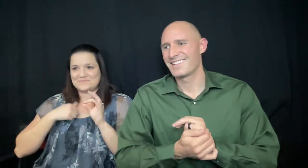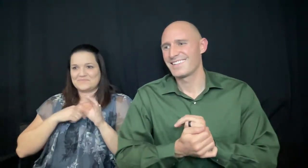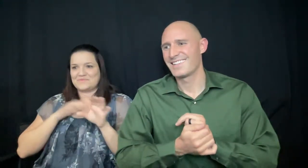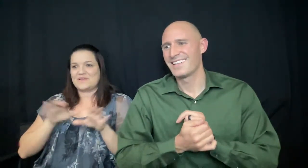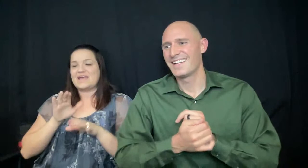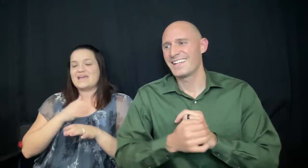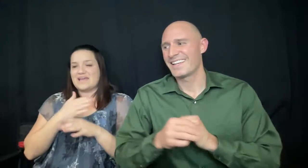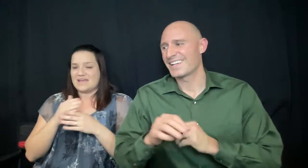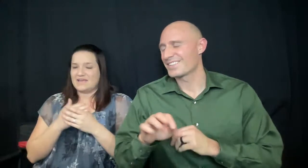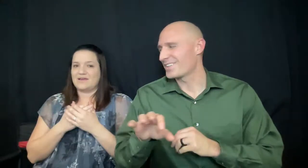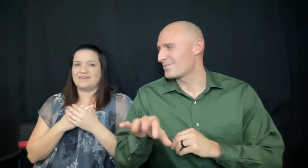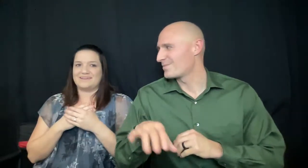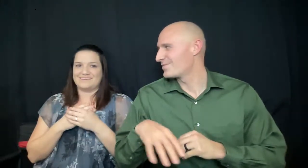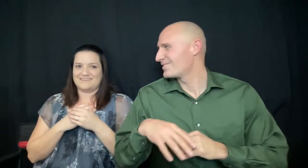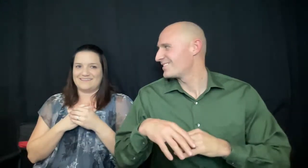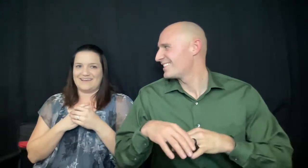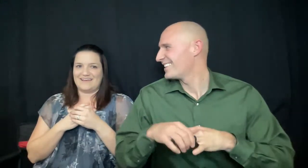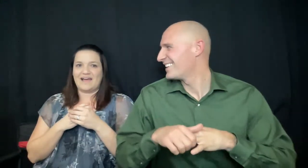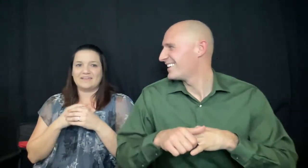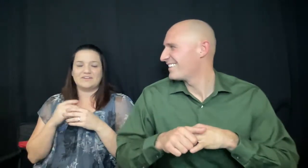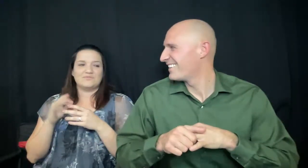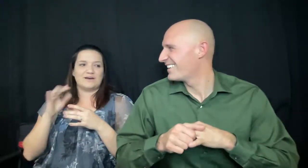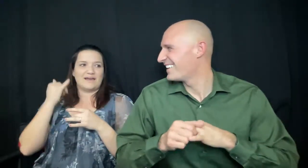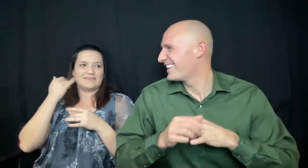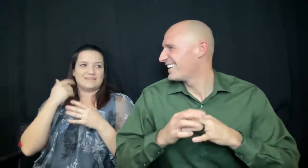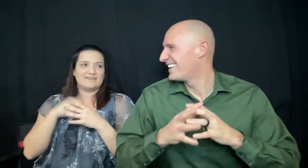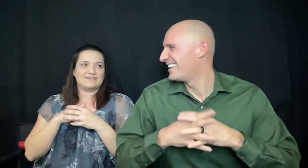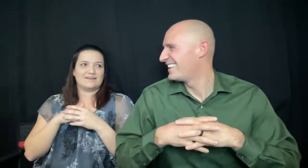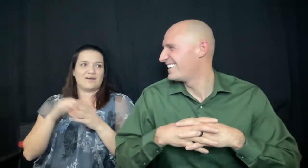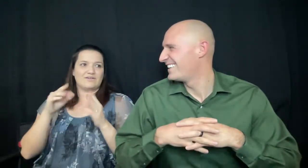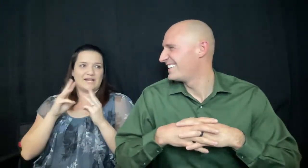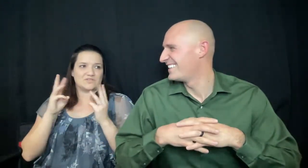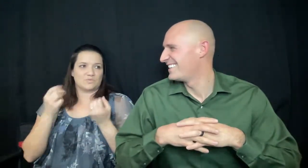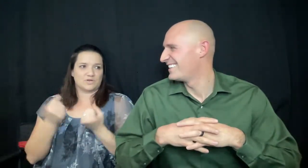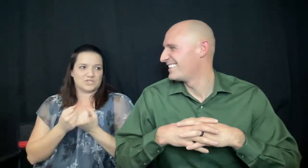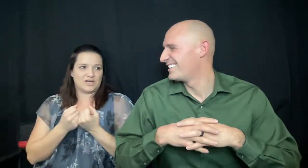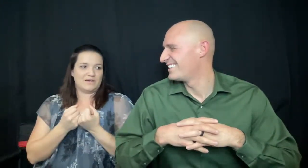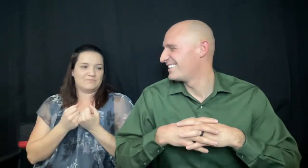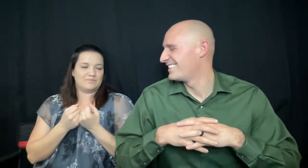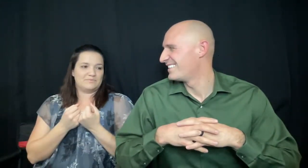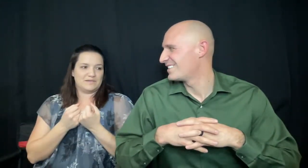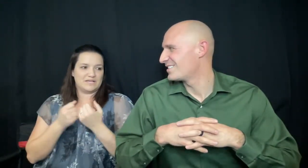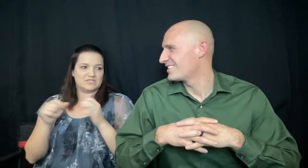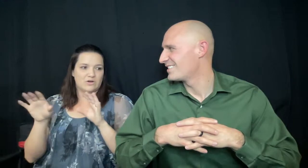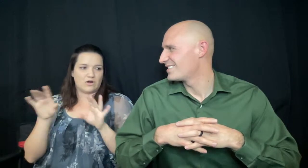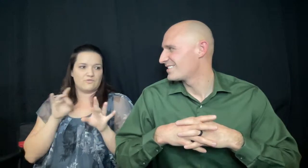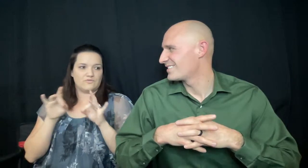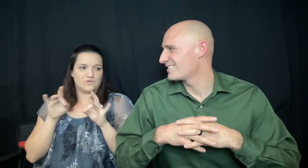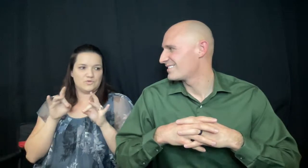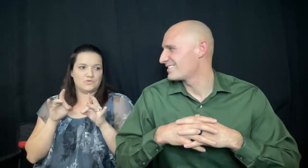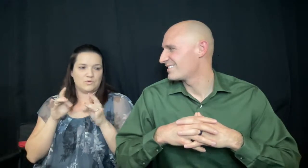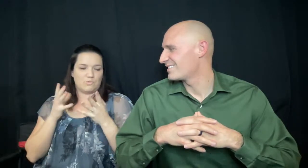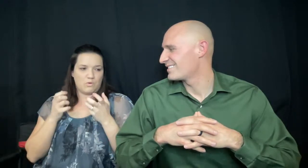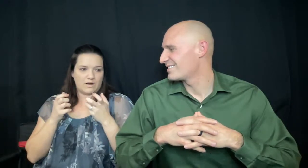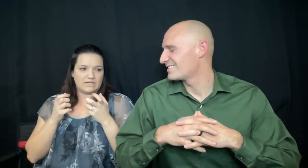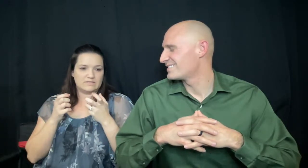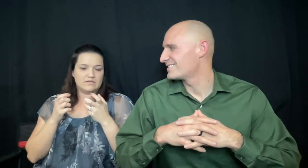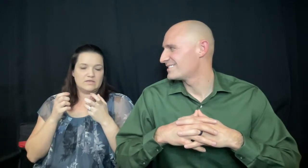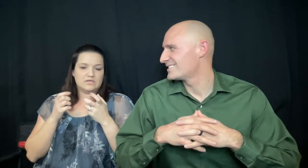version. Yeah. You know what? I think our next workshop, because there are a few who are wanting